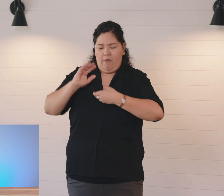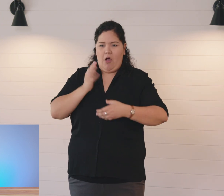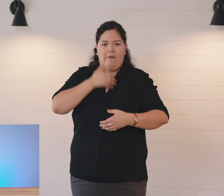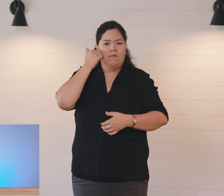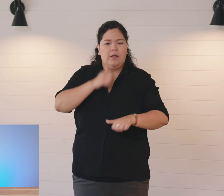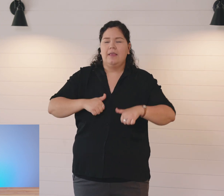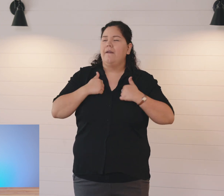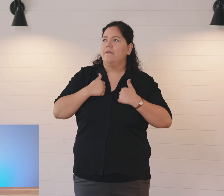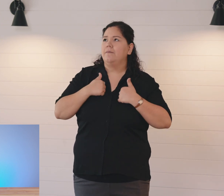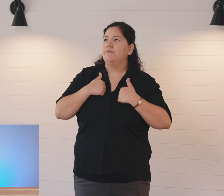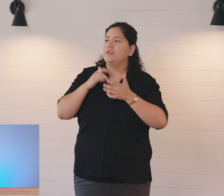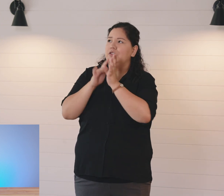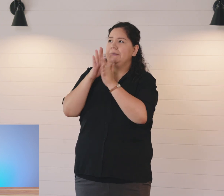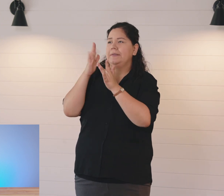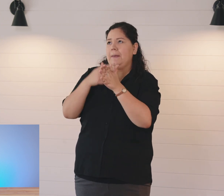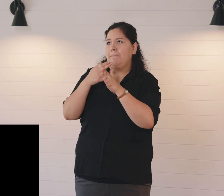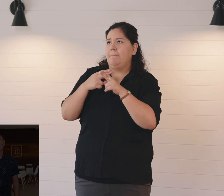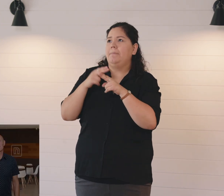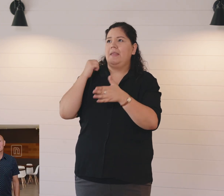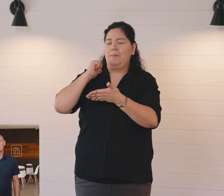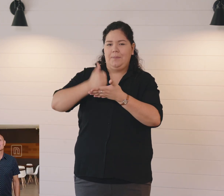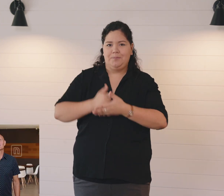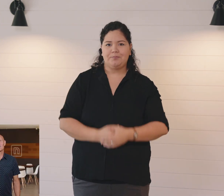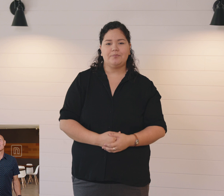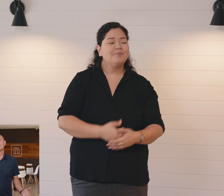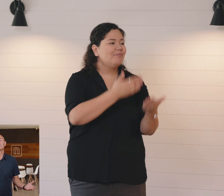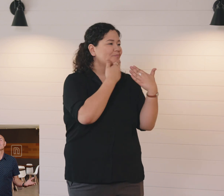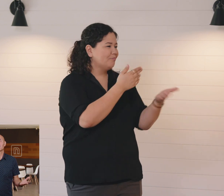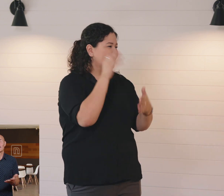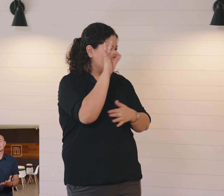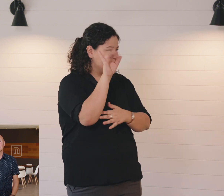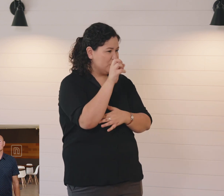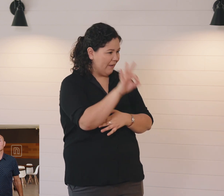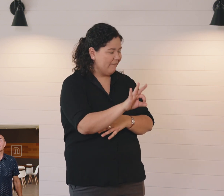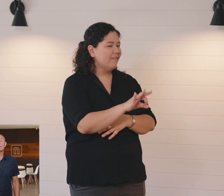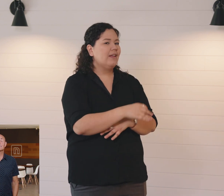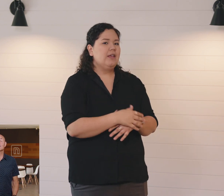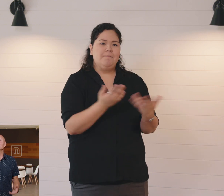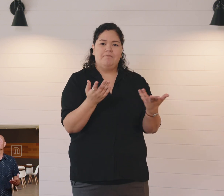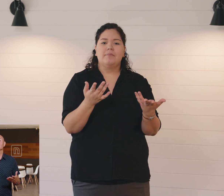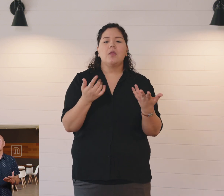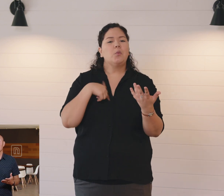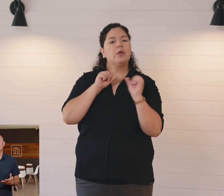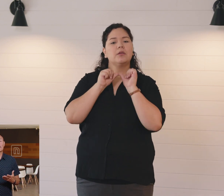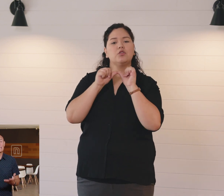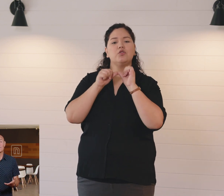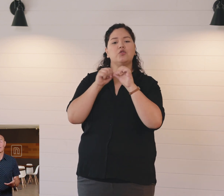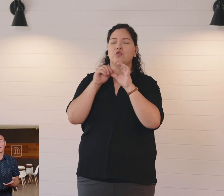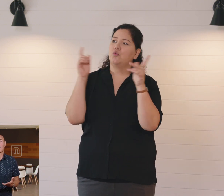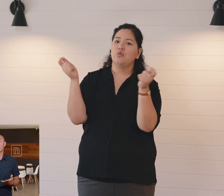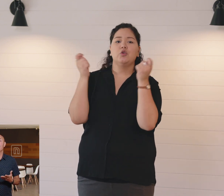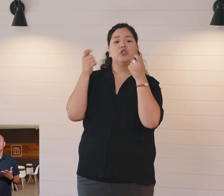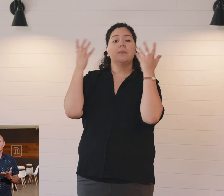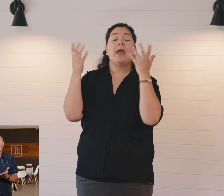Jesus' name, amen. Well, thank you, Pastor Jeff, for that challenge. We want to continue in worship now by